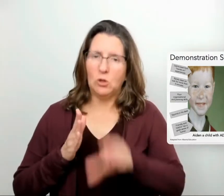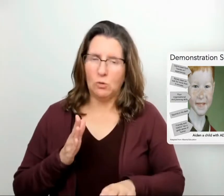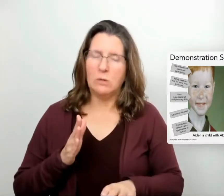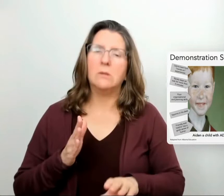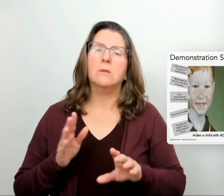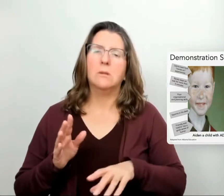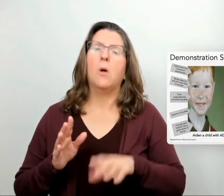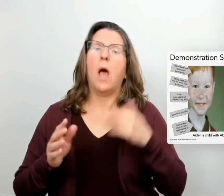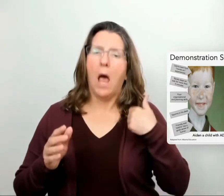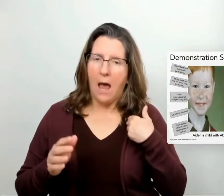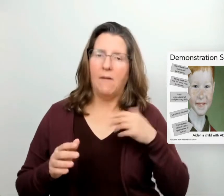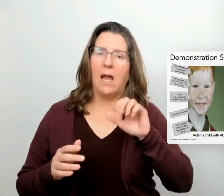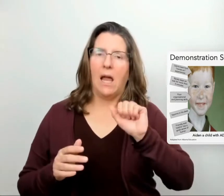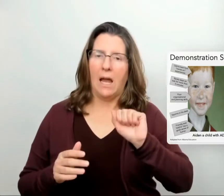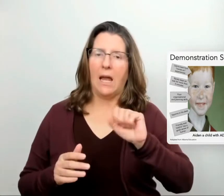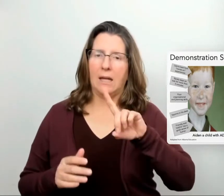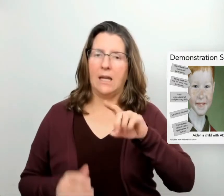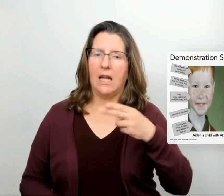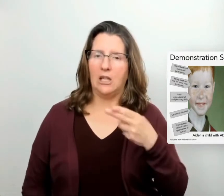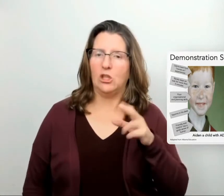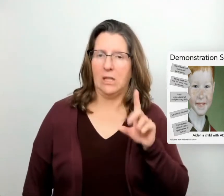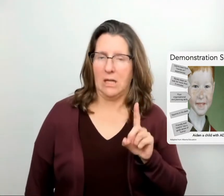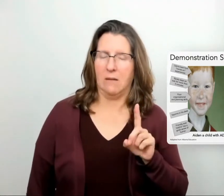I have taught deaf students with ADHD,